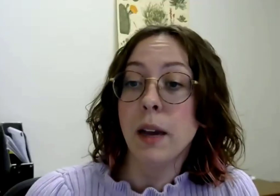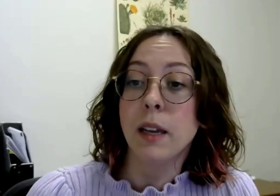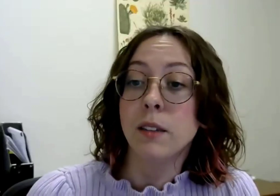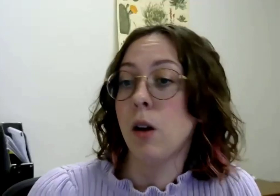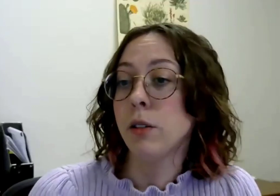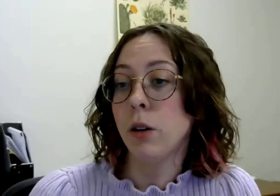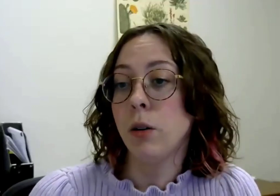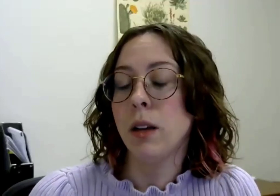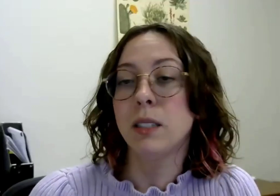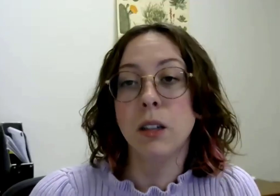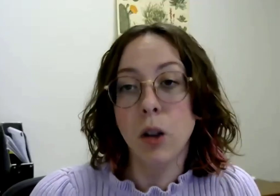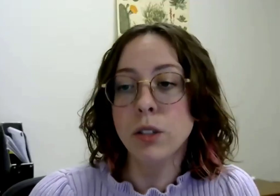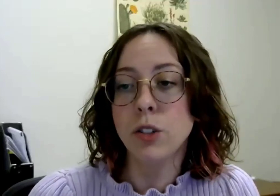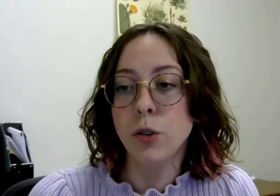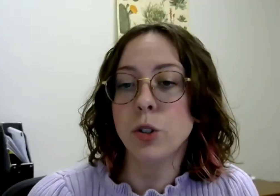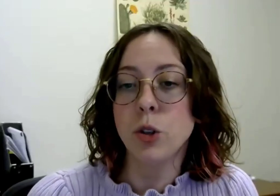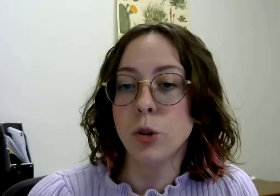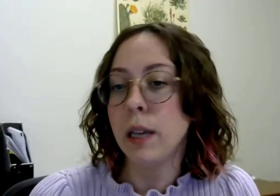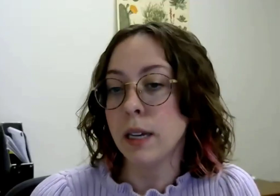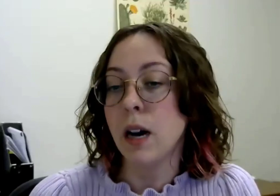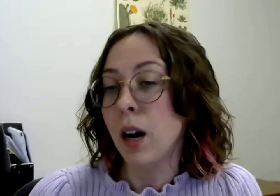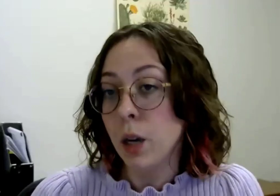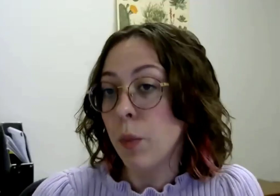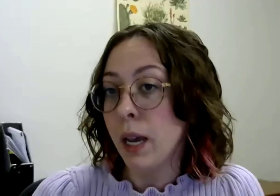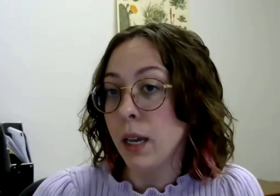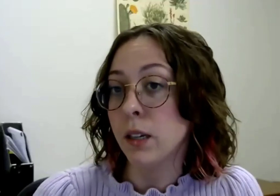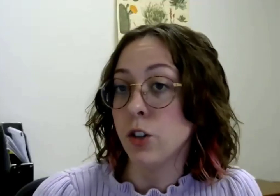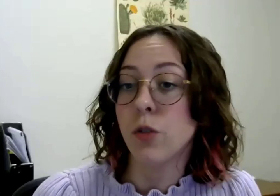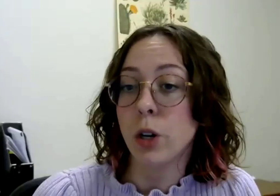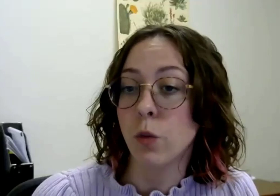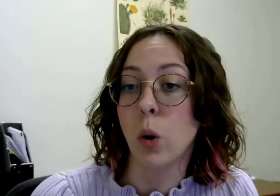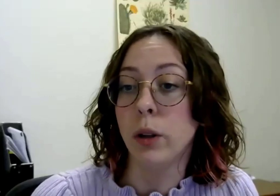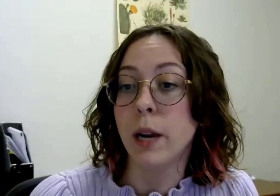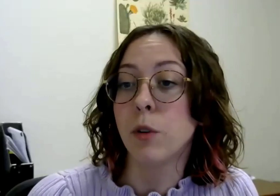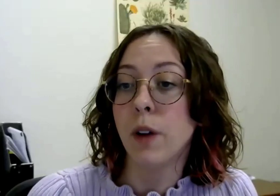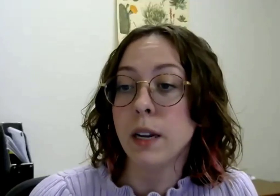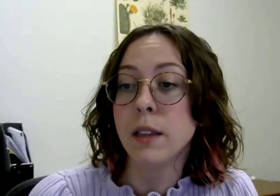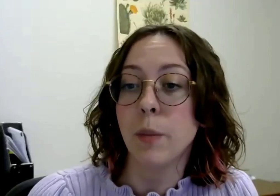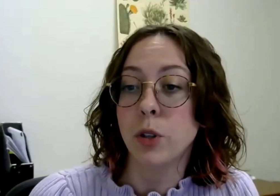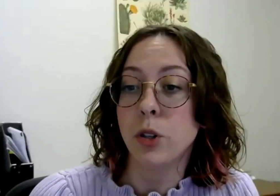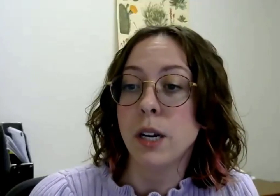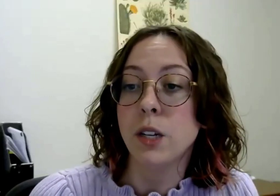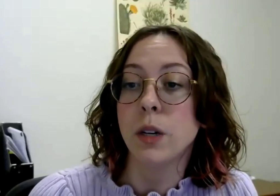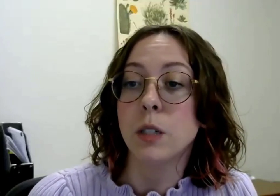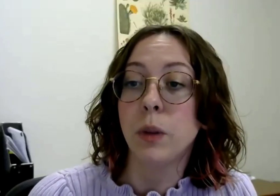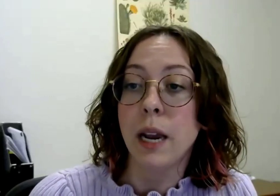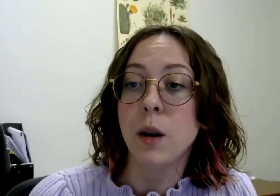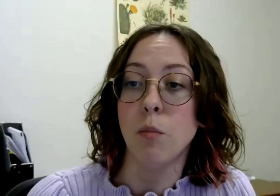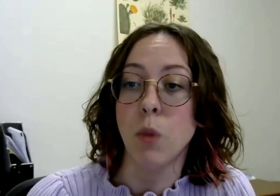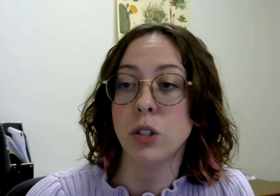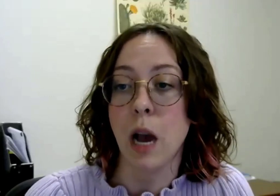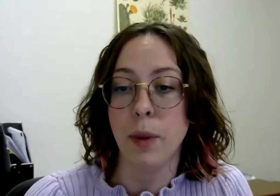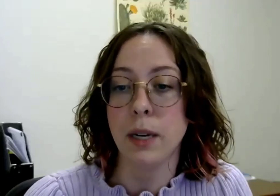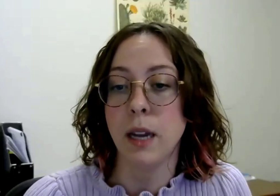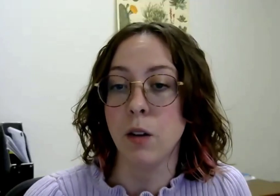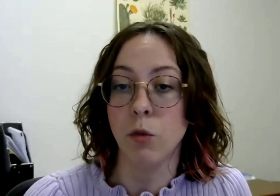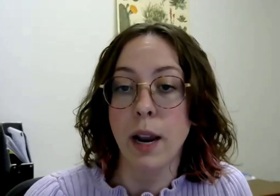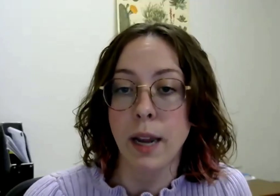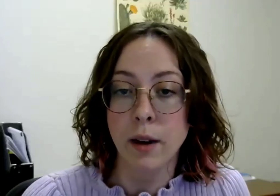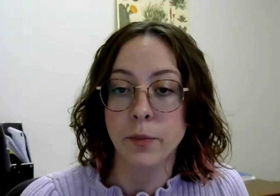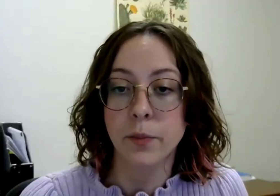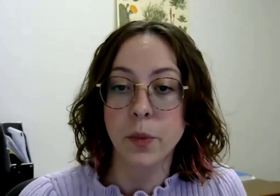This feedback is also as close as tutors usually get to occupying an instructor role and providing the opportunity to explain most